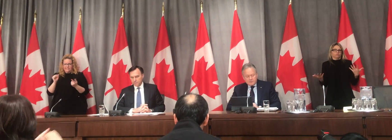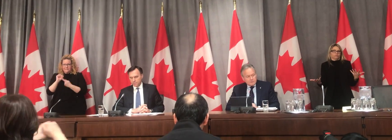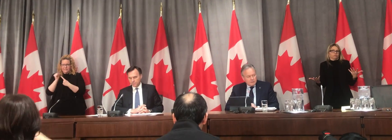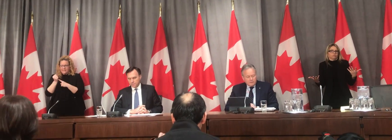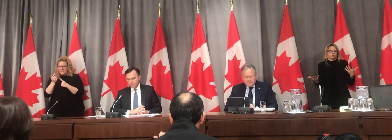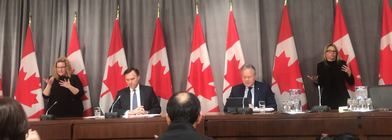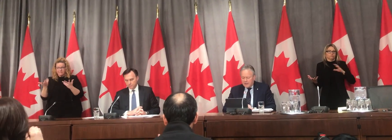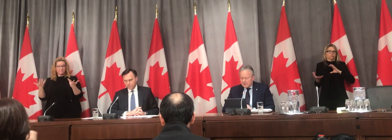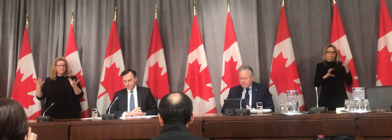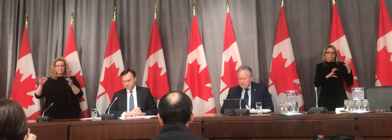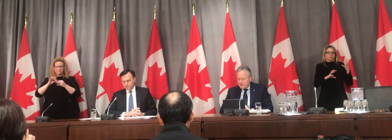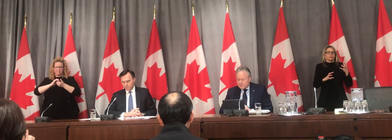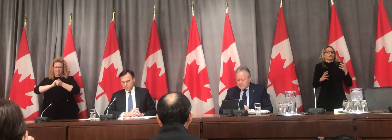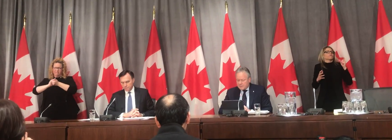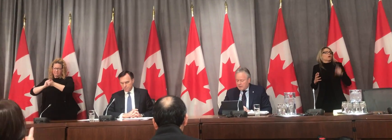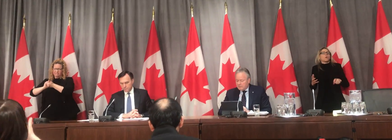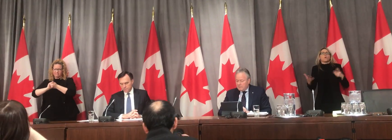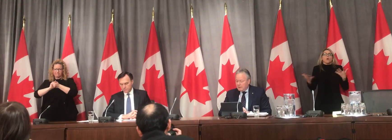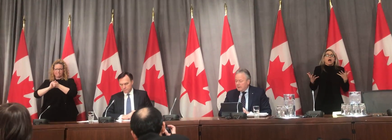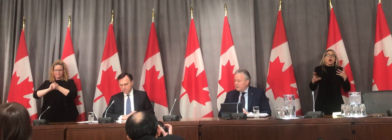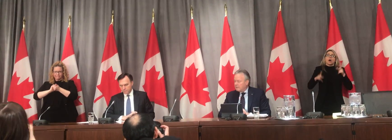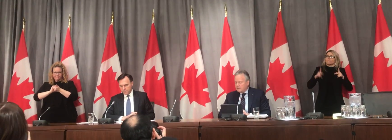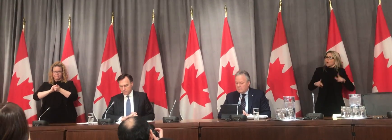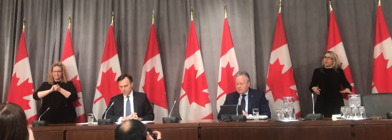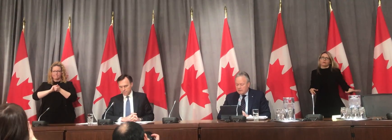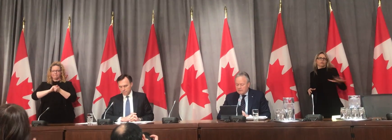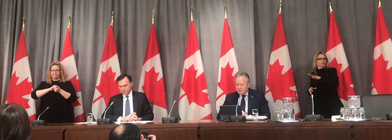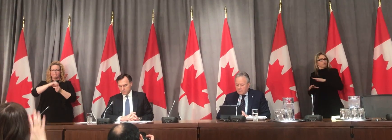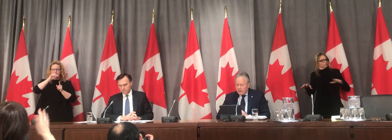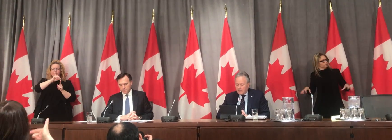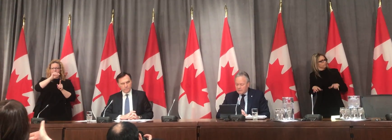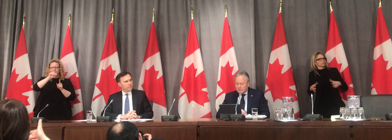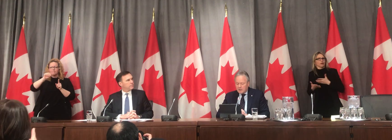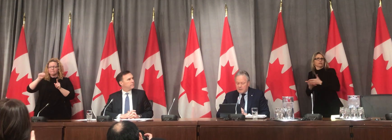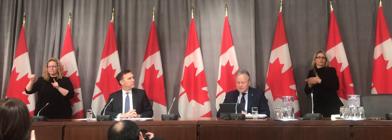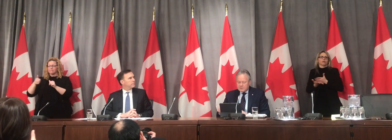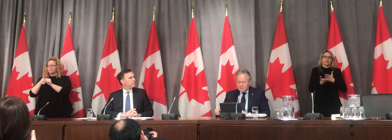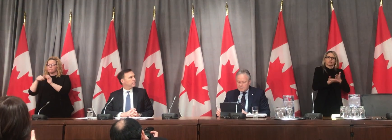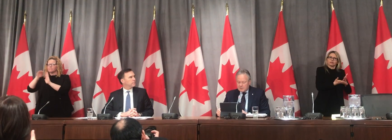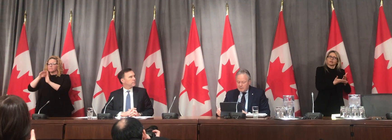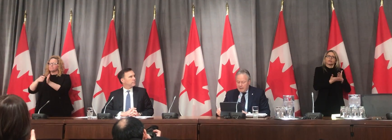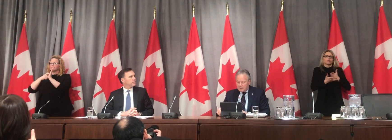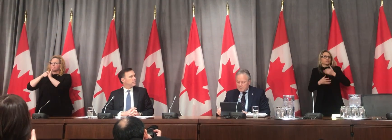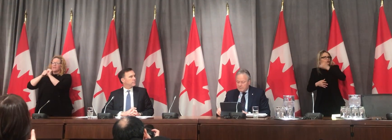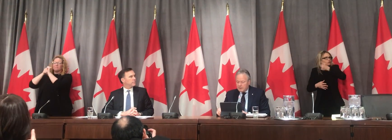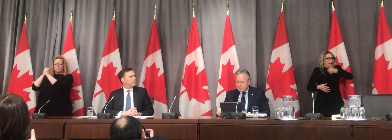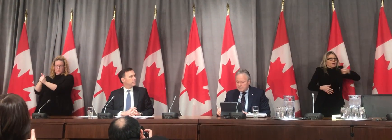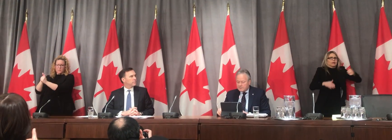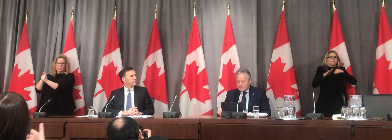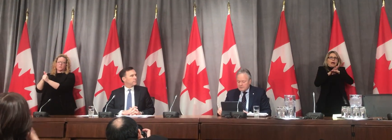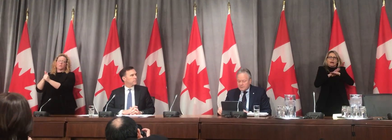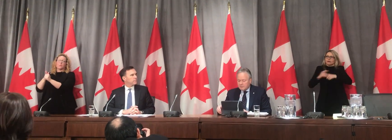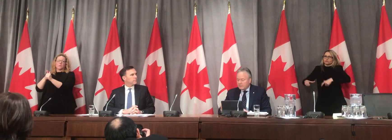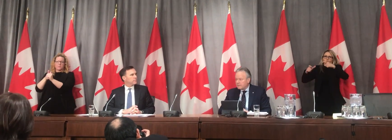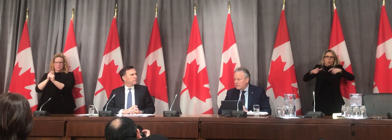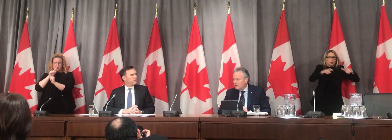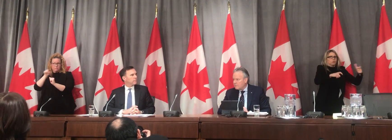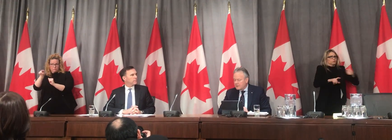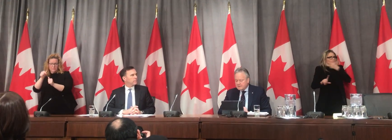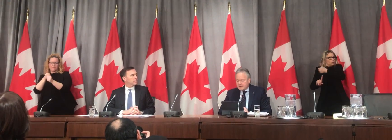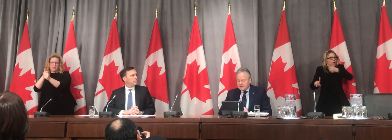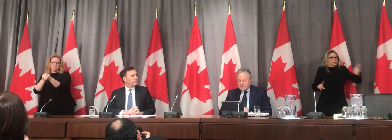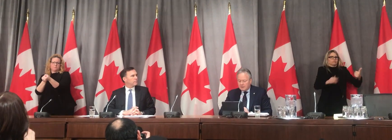Each institution is acting within its respective mandate to deliver a powerful confidence-boosting package of measures for